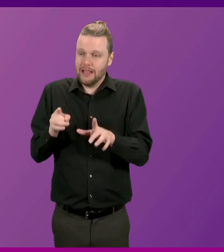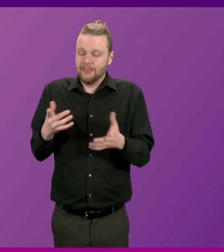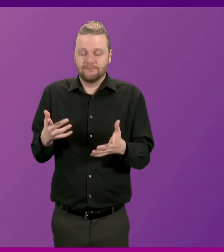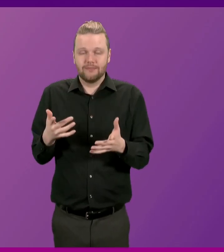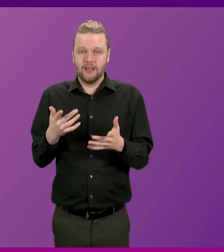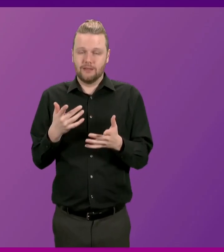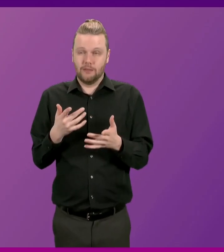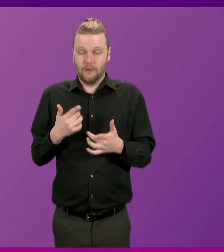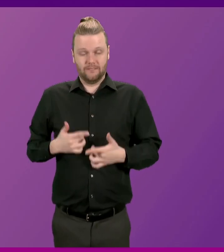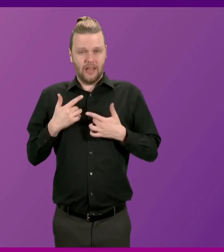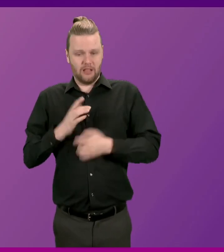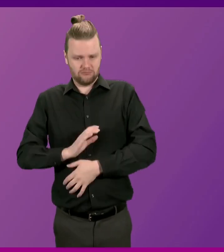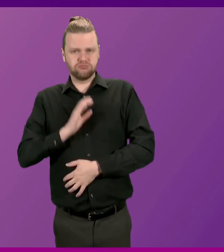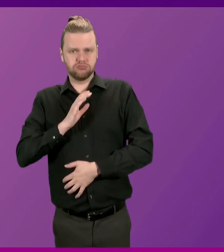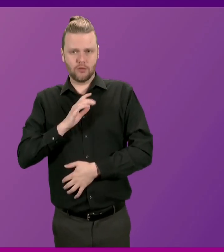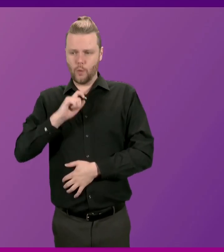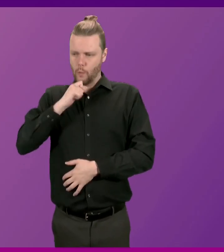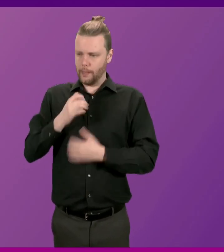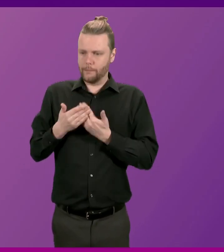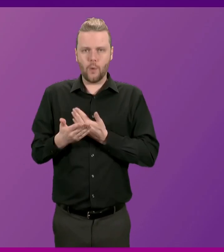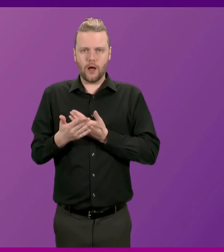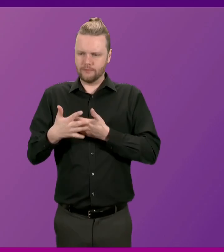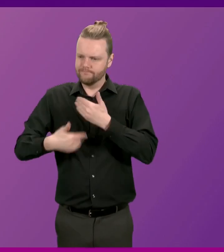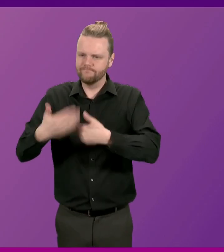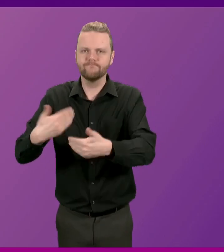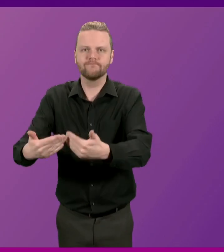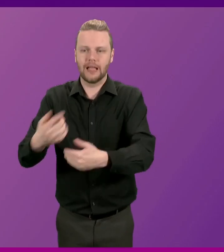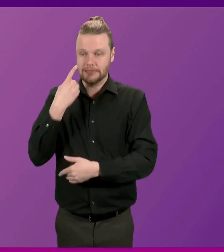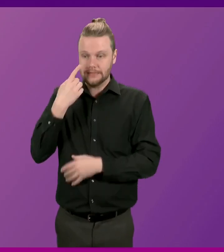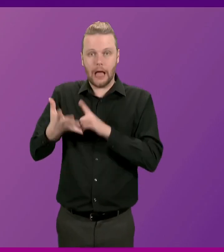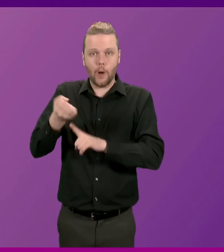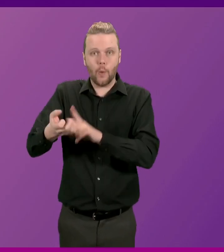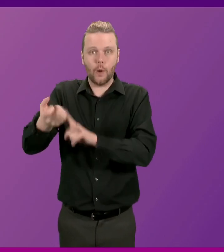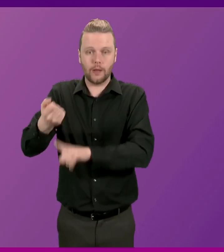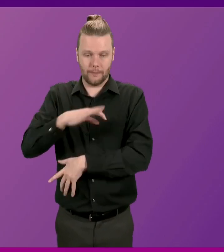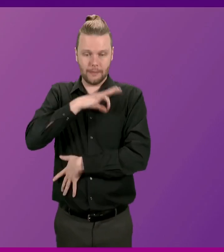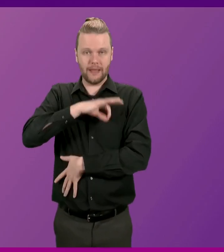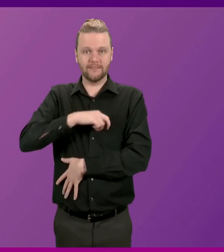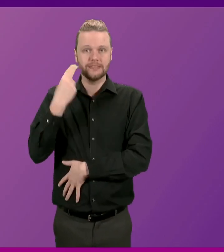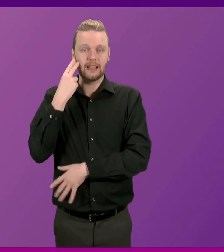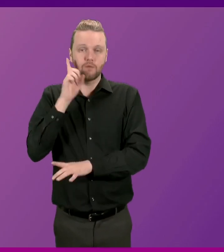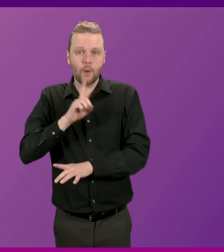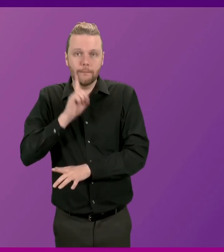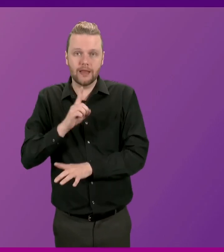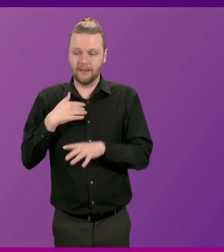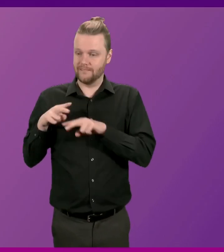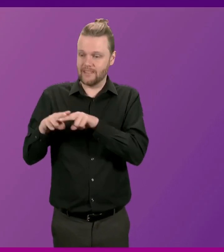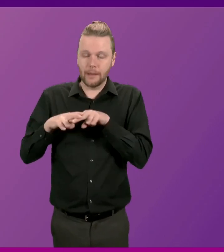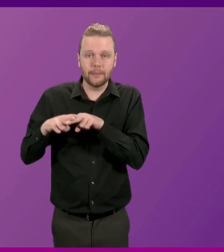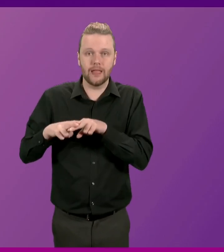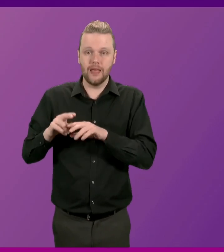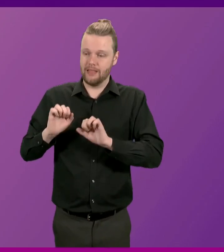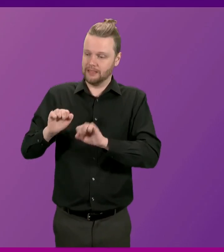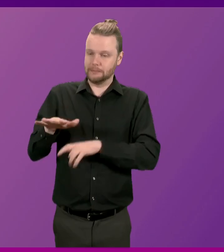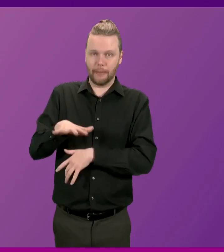we're certain that we're much more likely to get more traction and actually see outcomes which do benefit deaf women and all, and families in